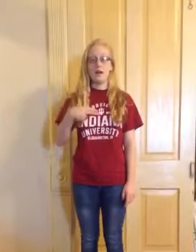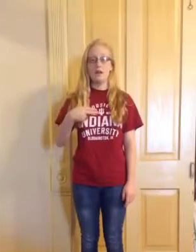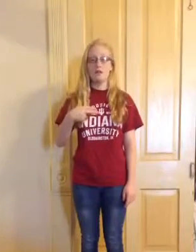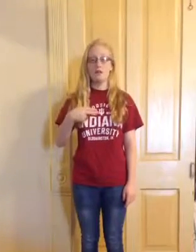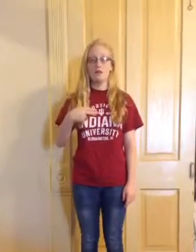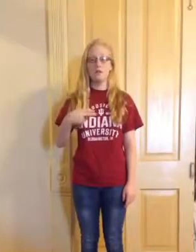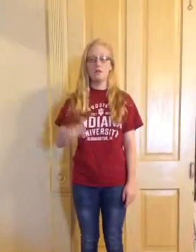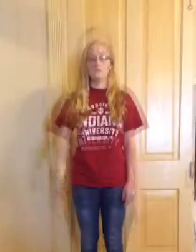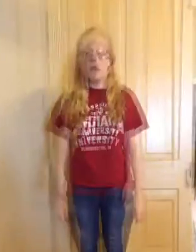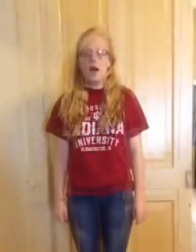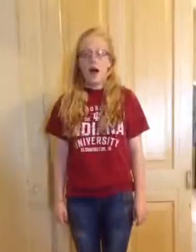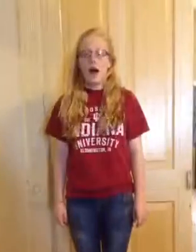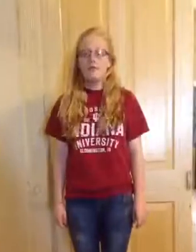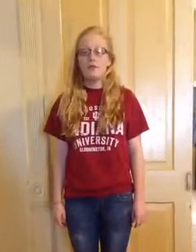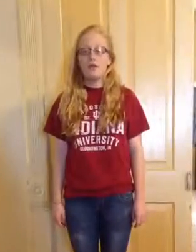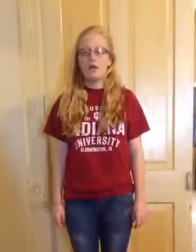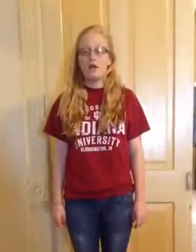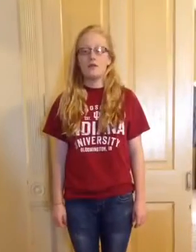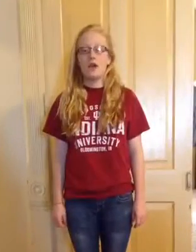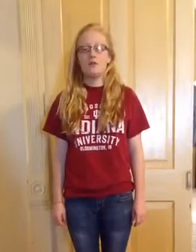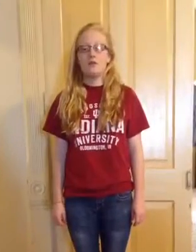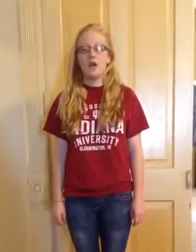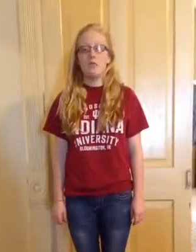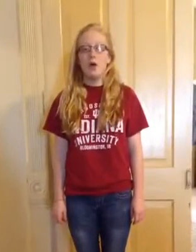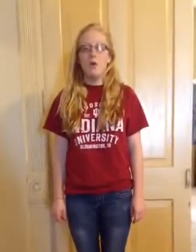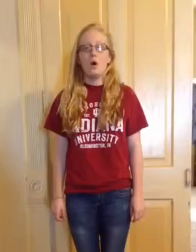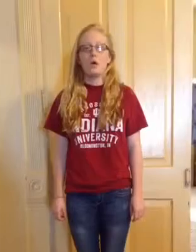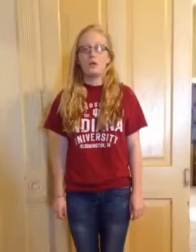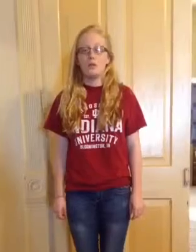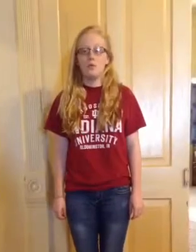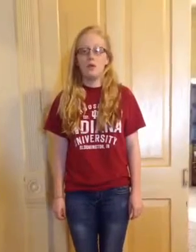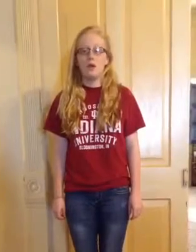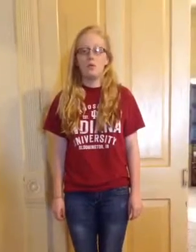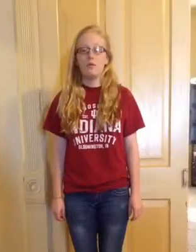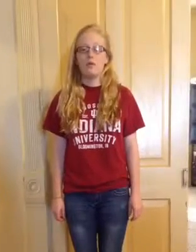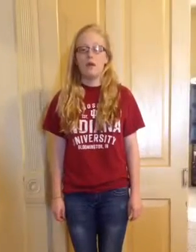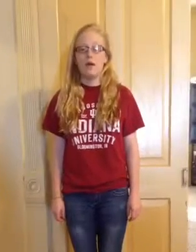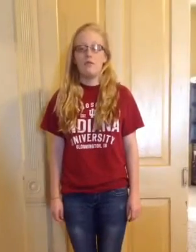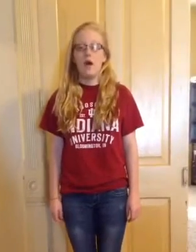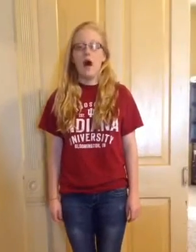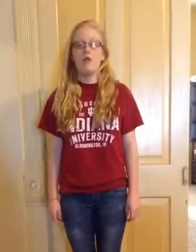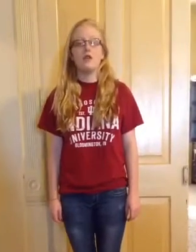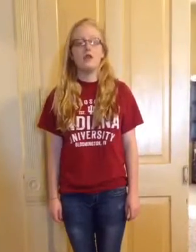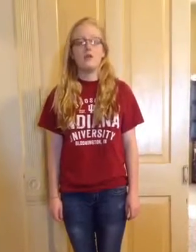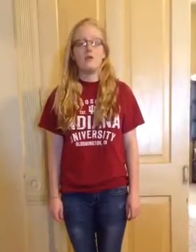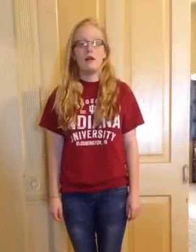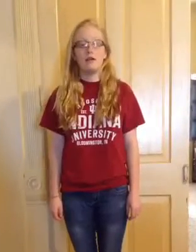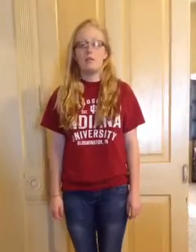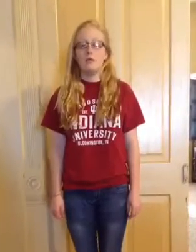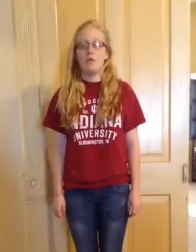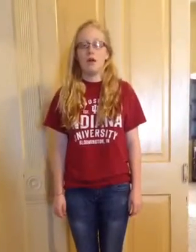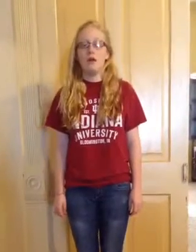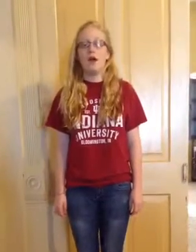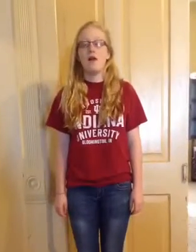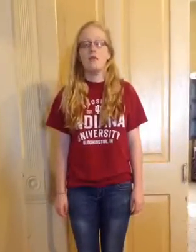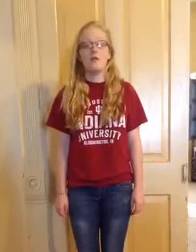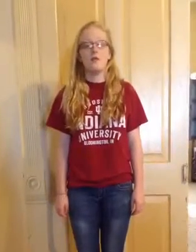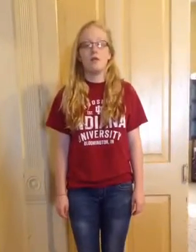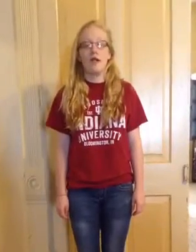Elizabeth. After learning how to sign your name, one can communicate with the deaf, have an easy way to communicate, and have a useful life